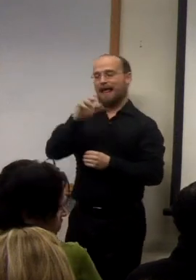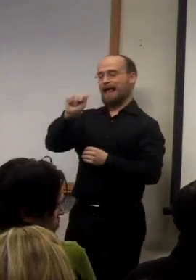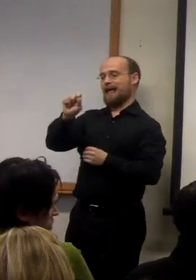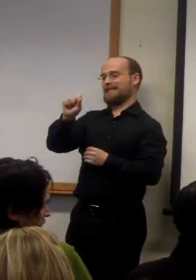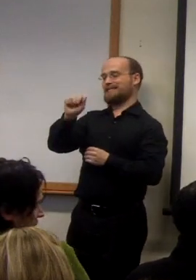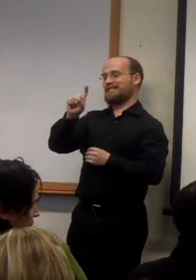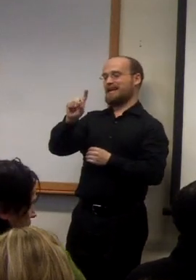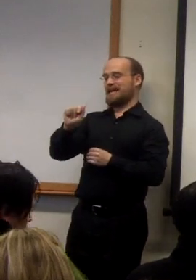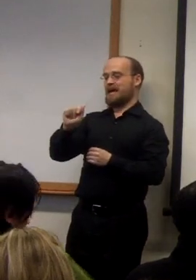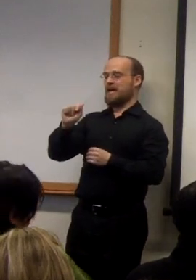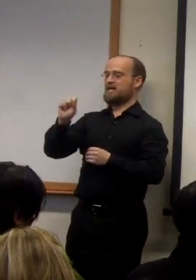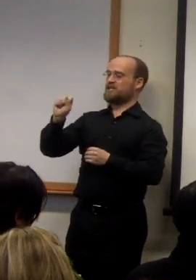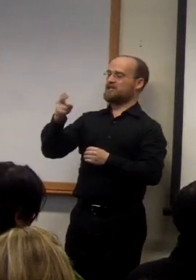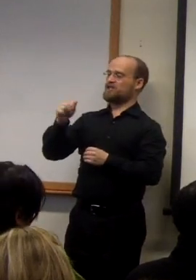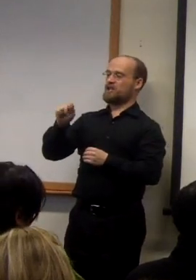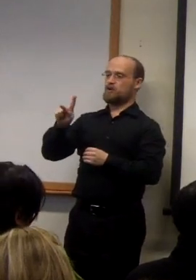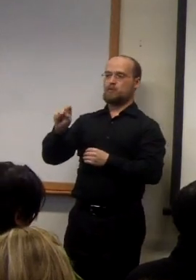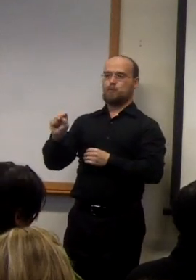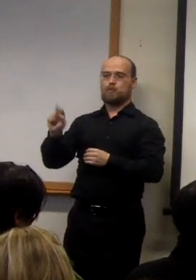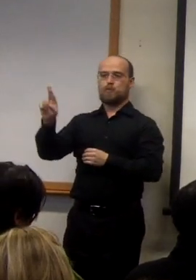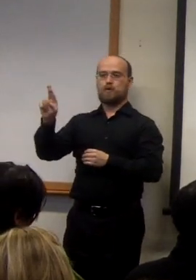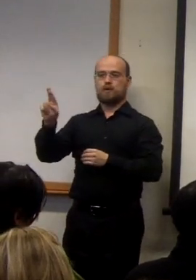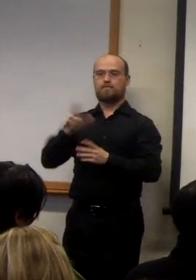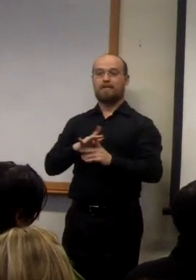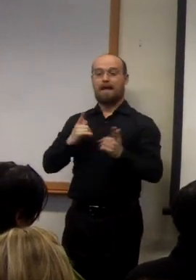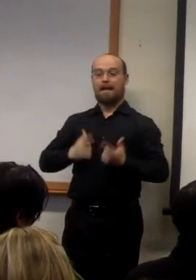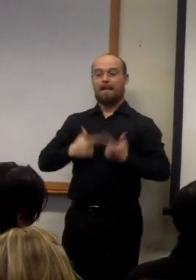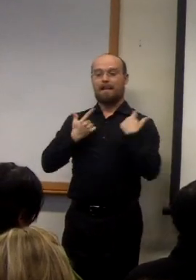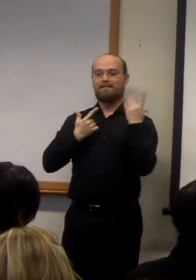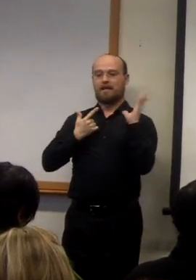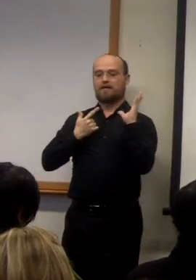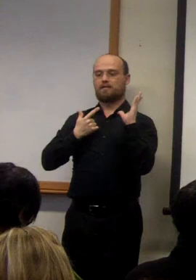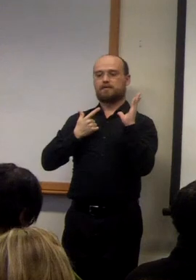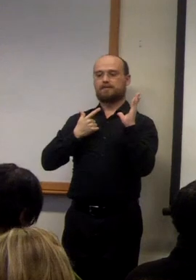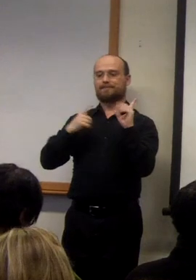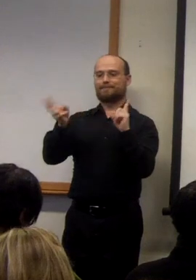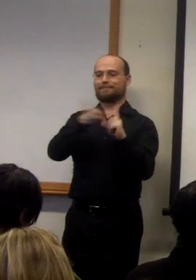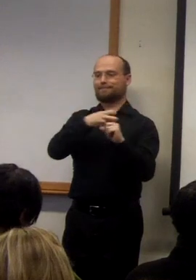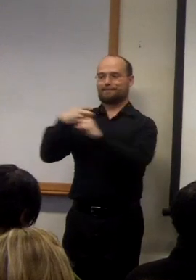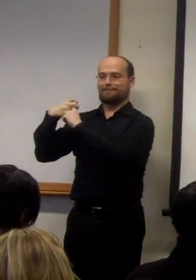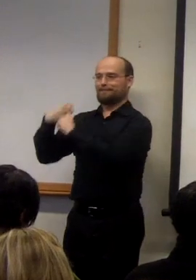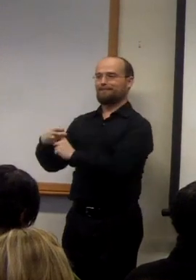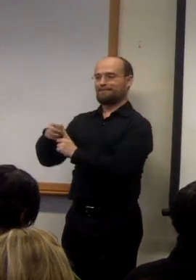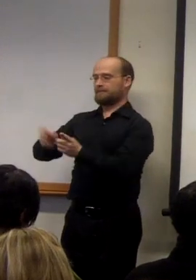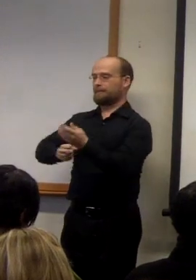This woman is Assata Shakur, who's now living in exile in Cuba,